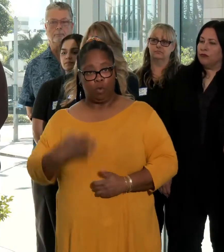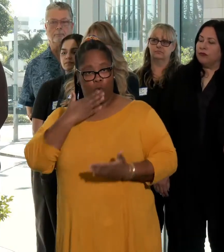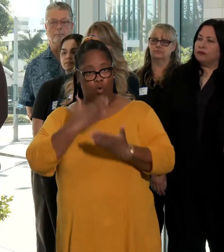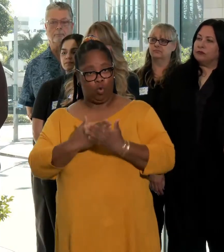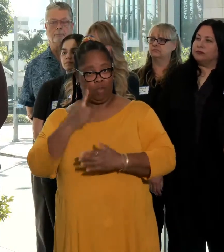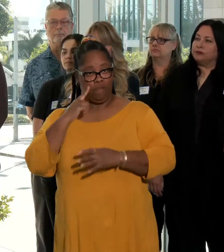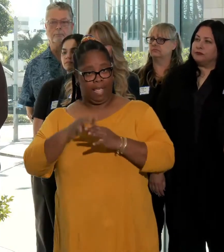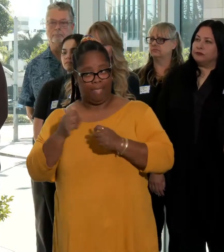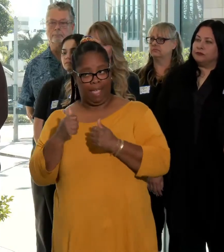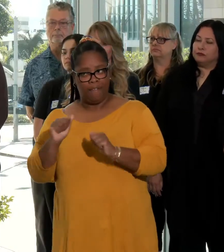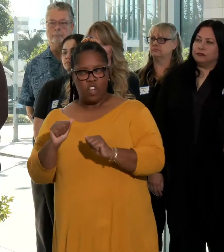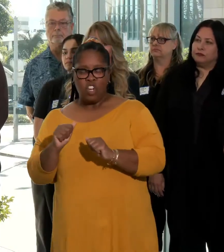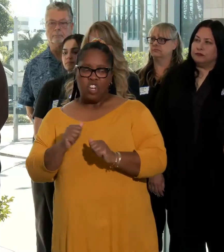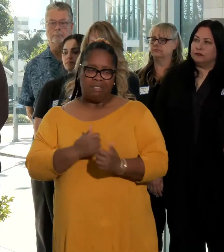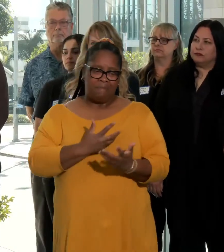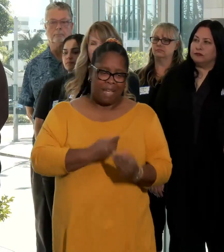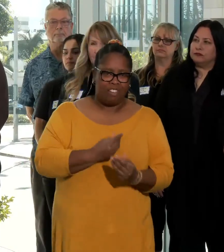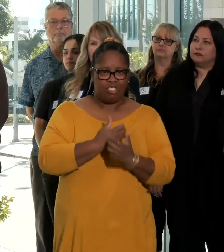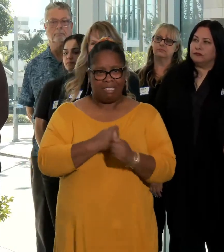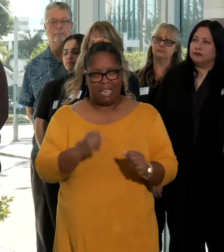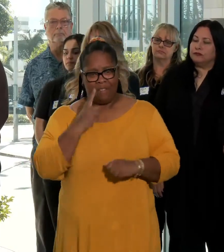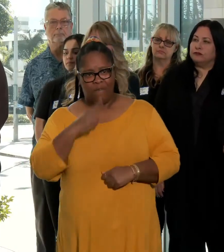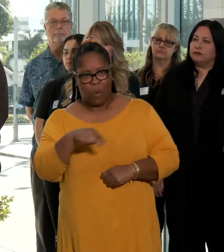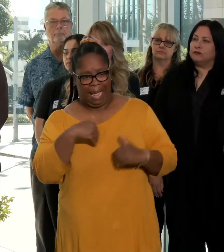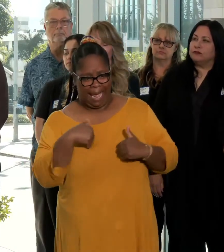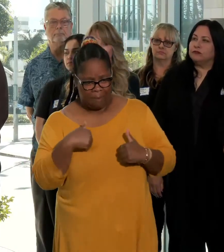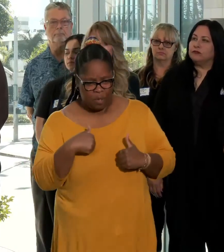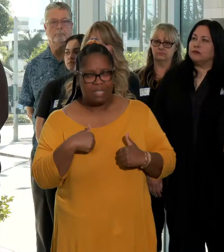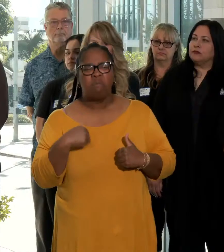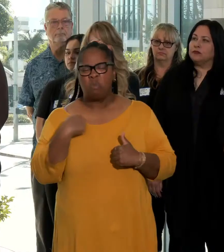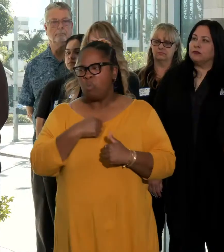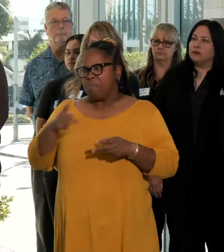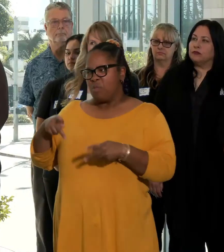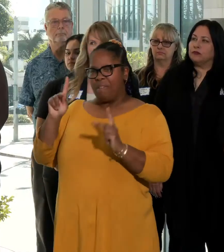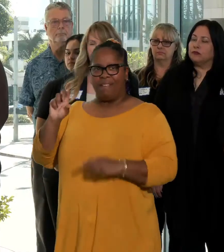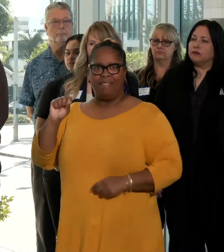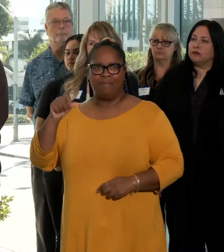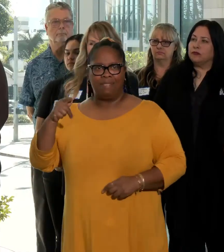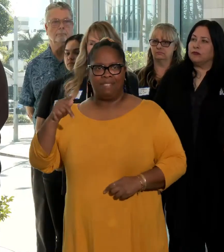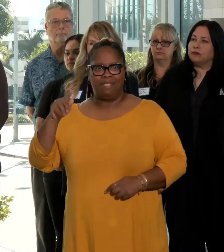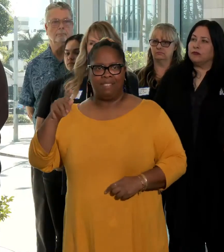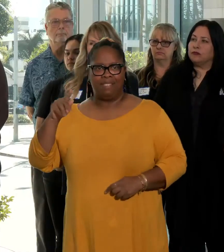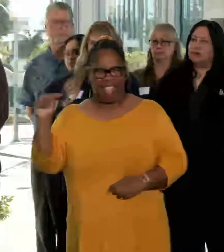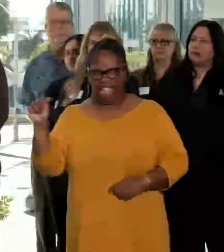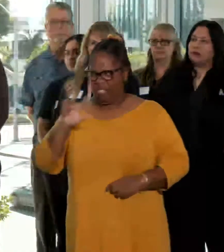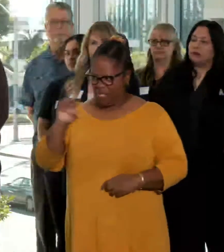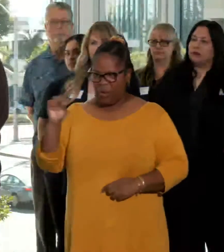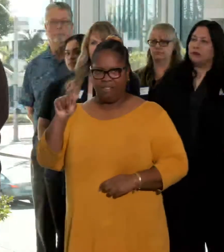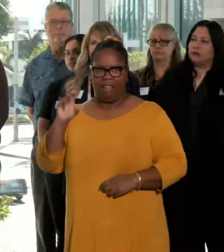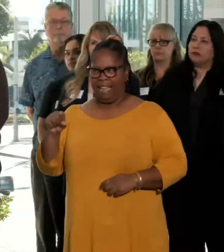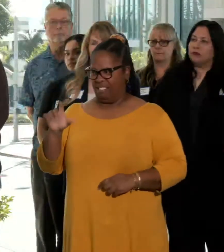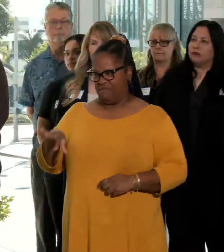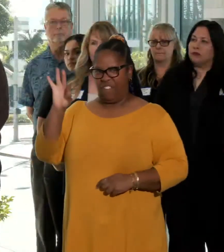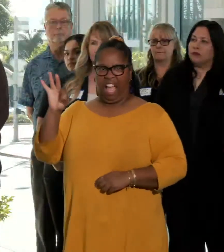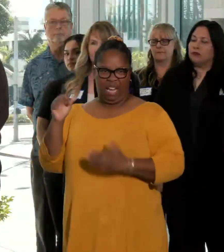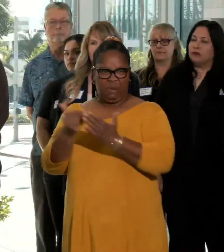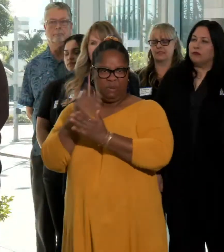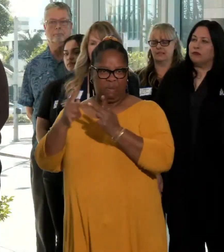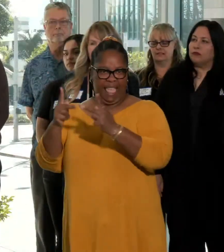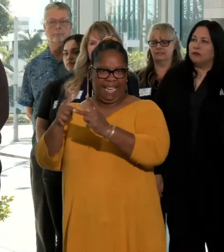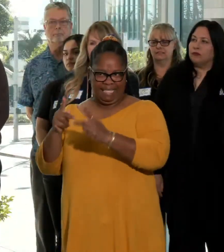out of compassion and safety for the animals under their care, we are allowing SPCA-LA up to 30 days to relocate their